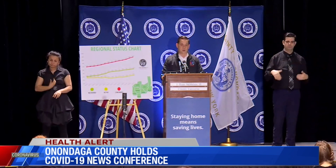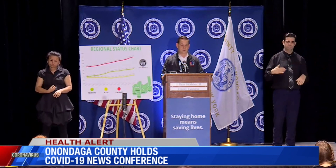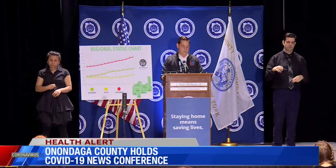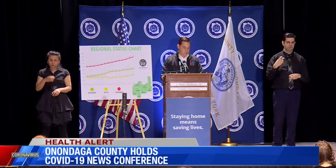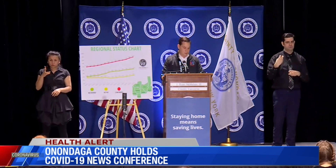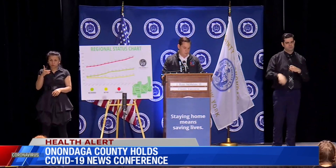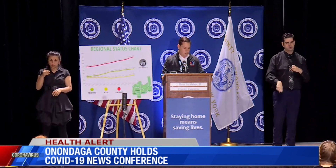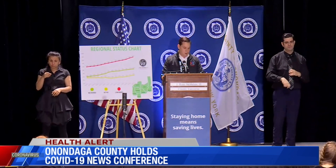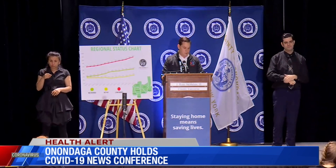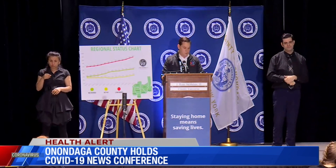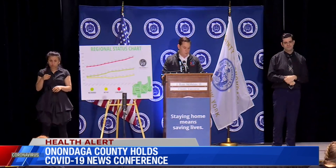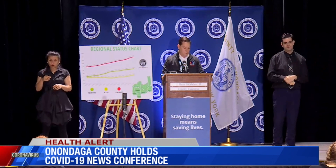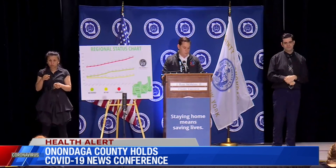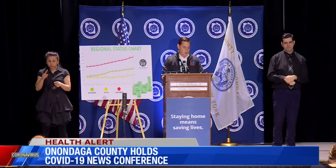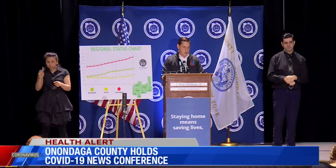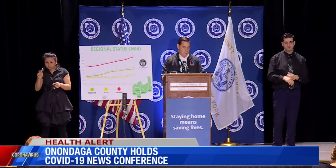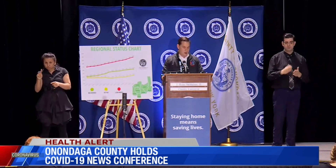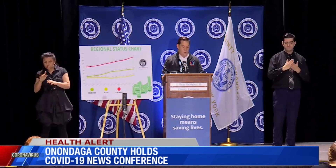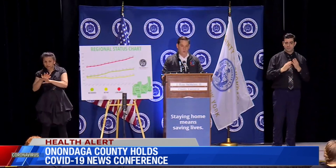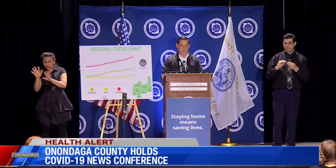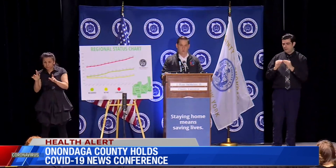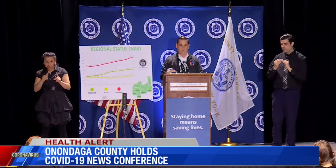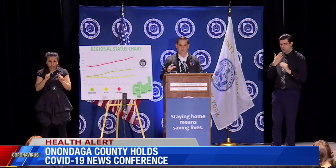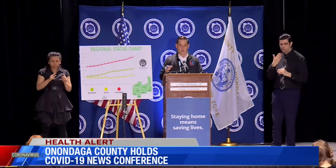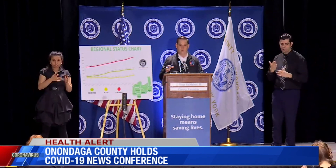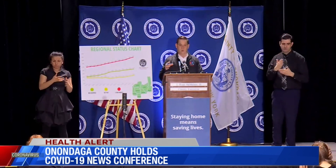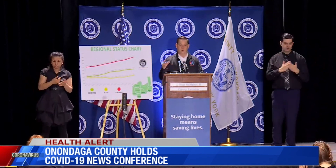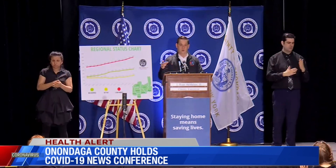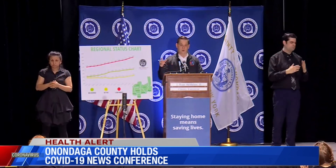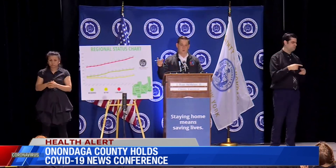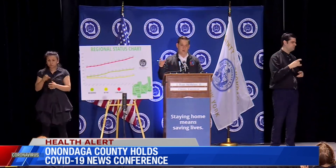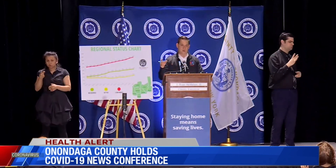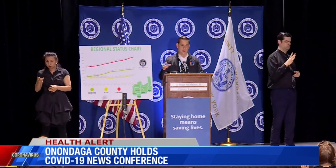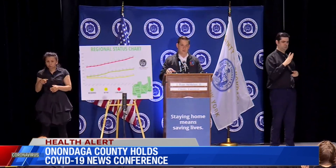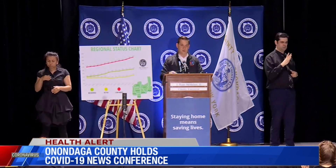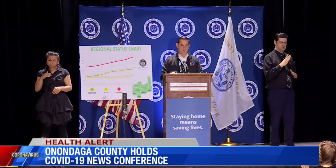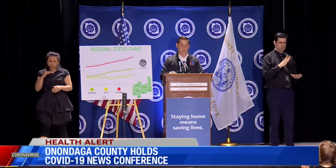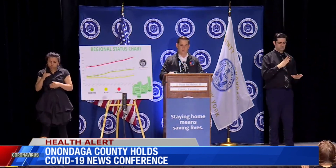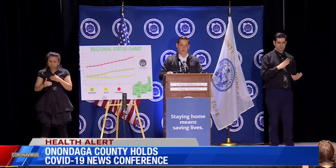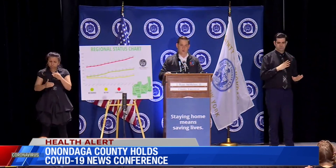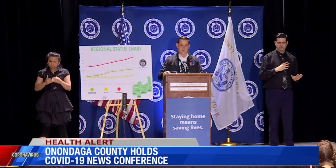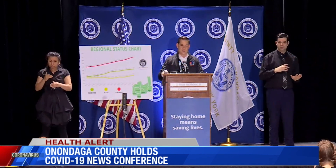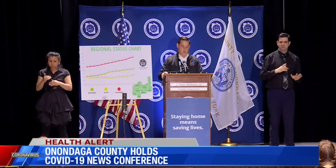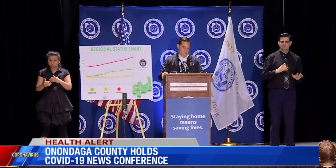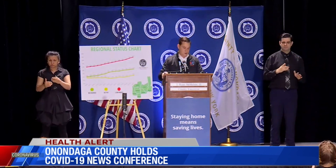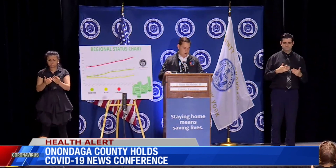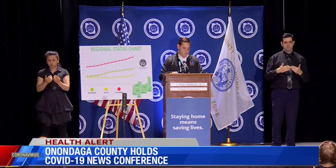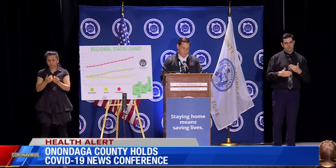numbers are good, some of them are painful, but we're moving forward. We're moving in the right direction. We're moving